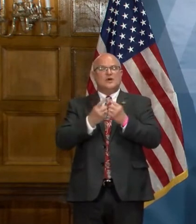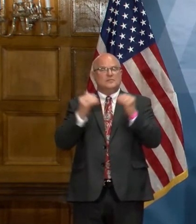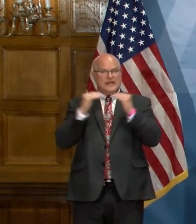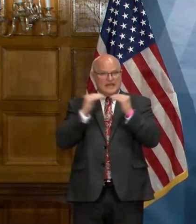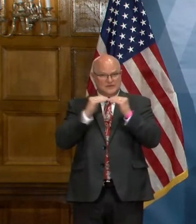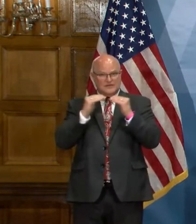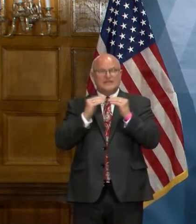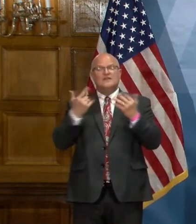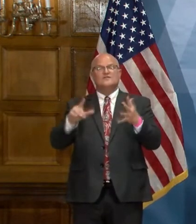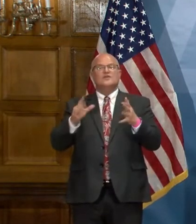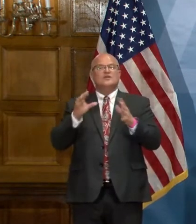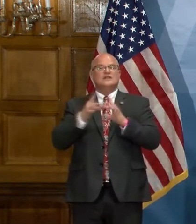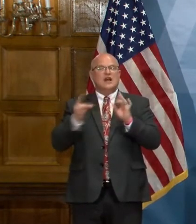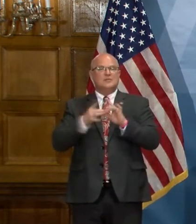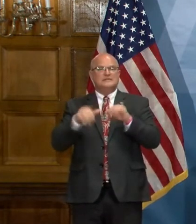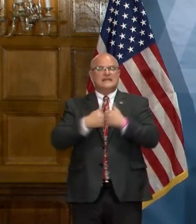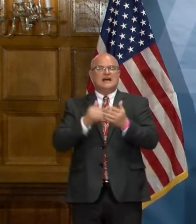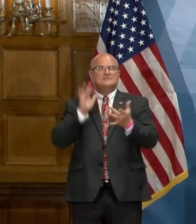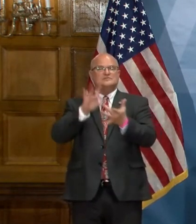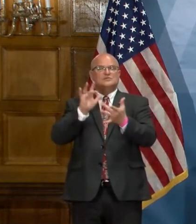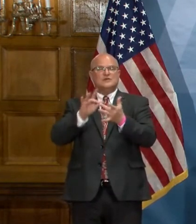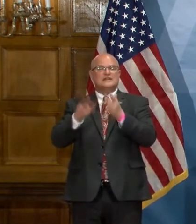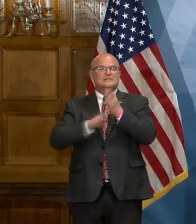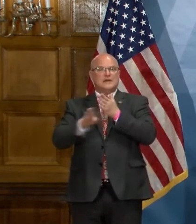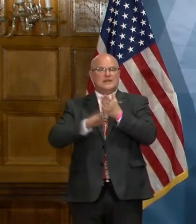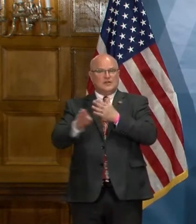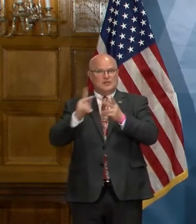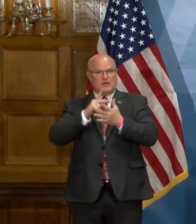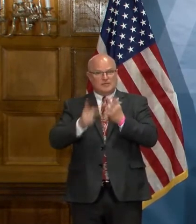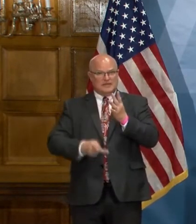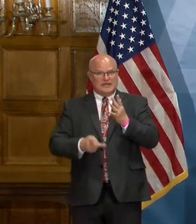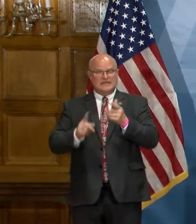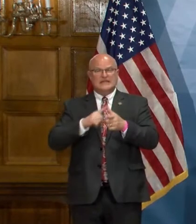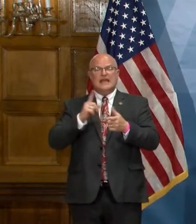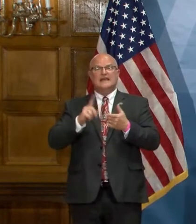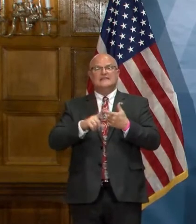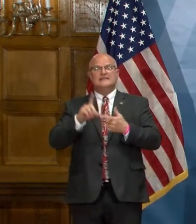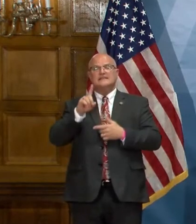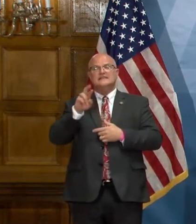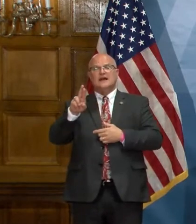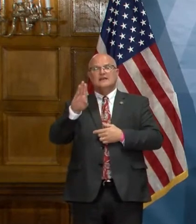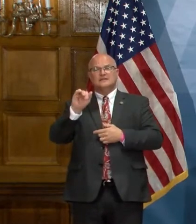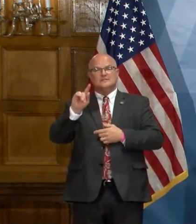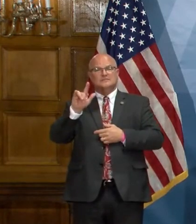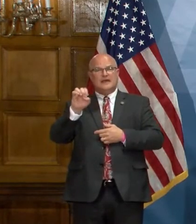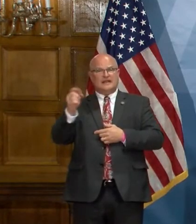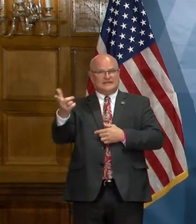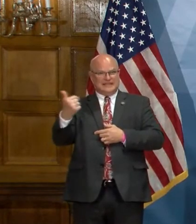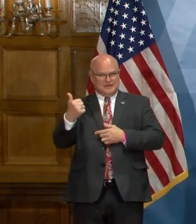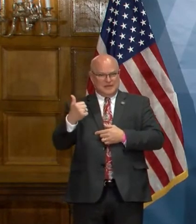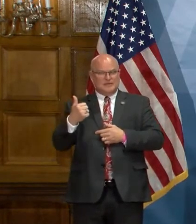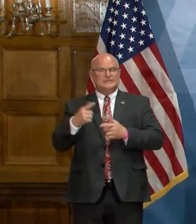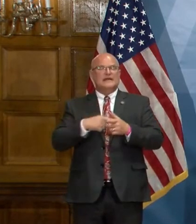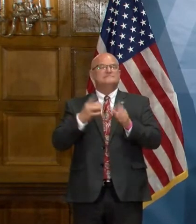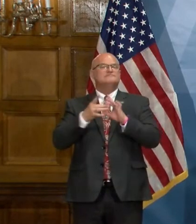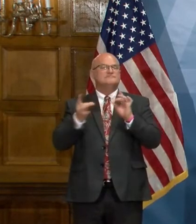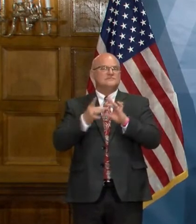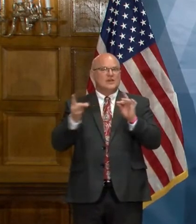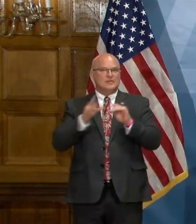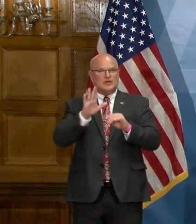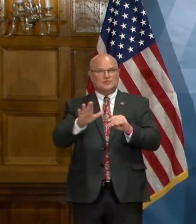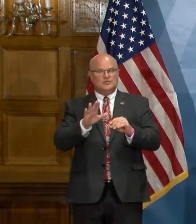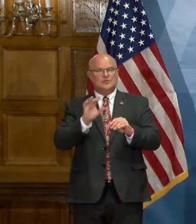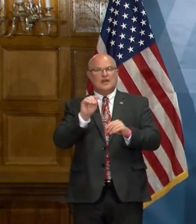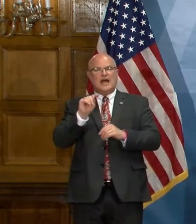her comments as to how we're reaching the minority population. And then Dr. Battle, if you could come up right after that and talk about